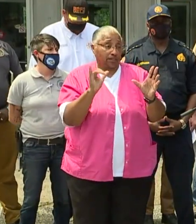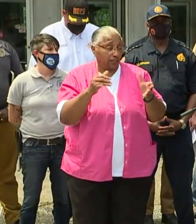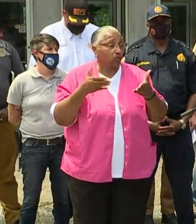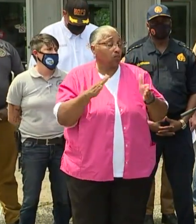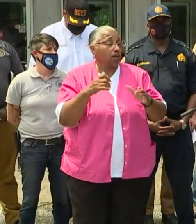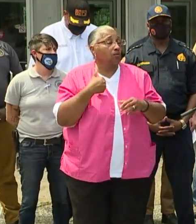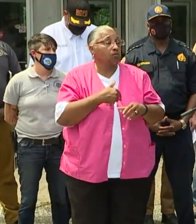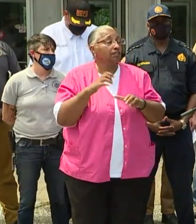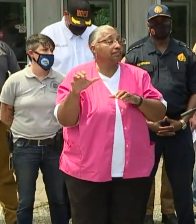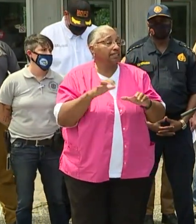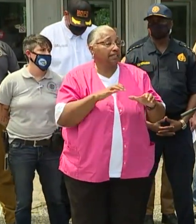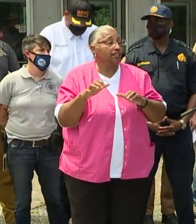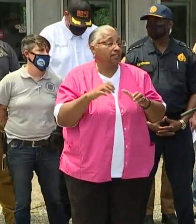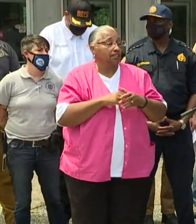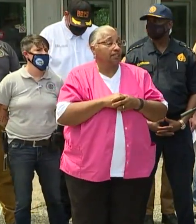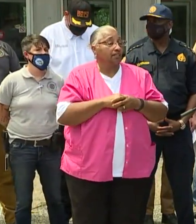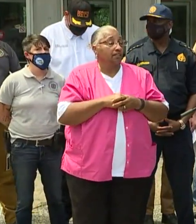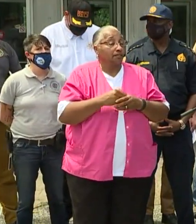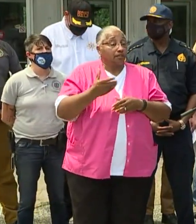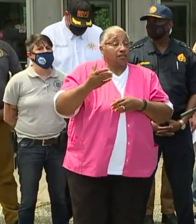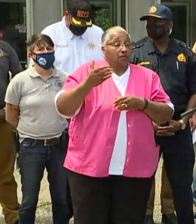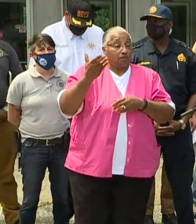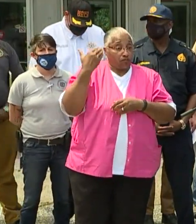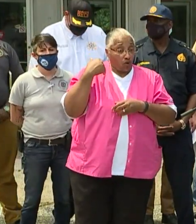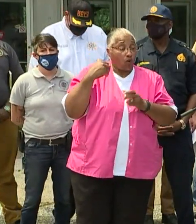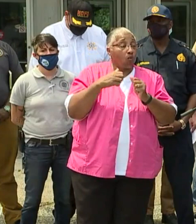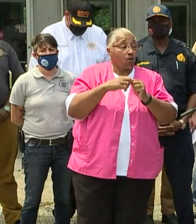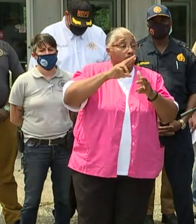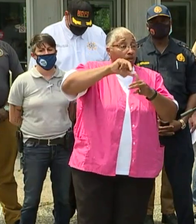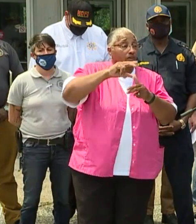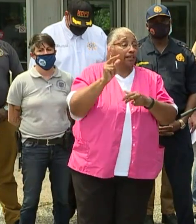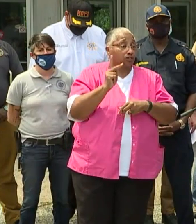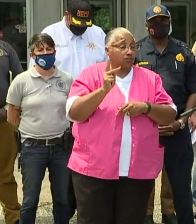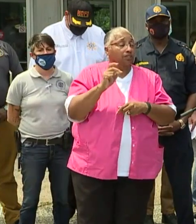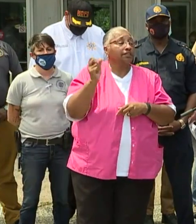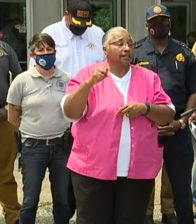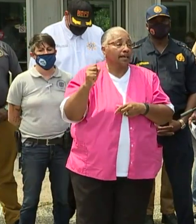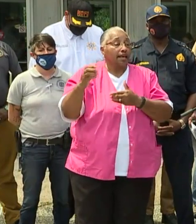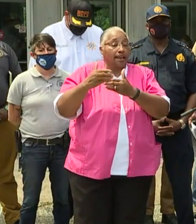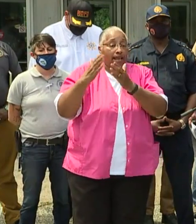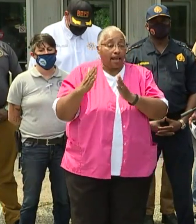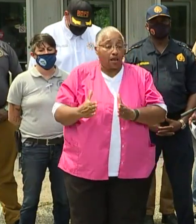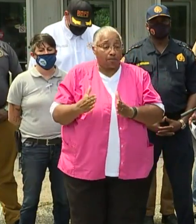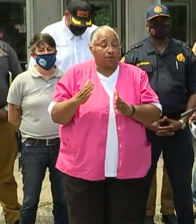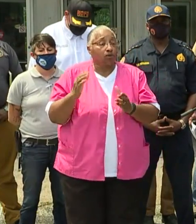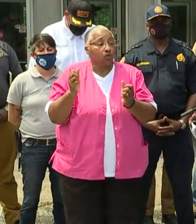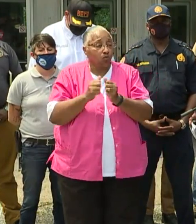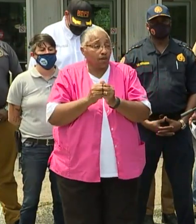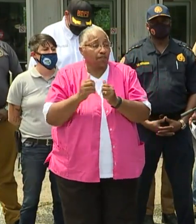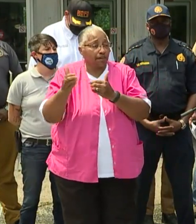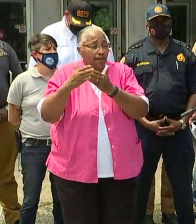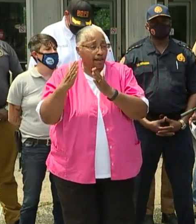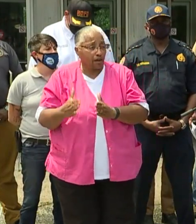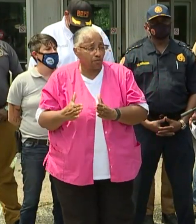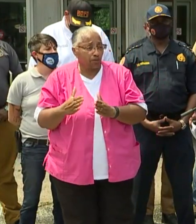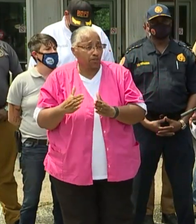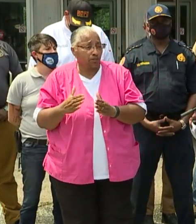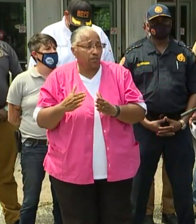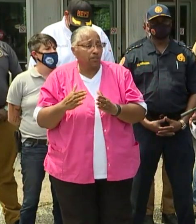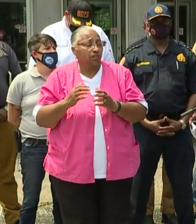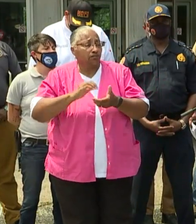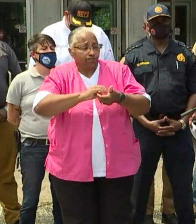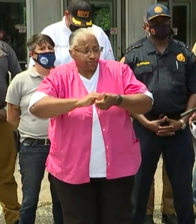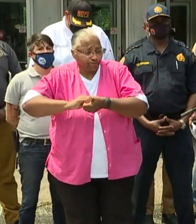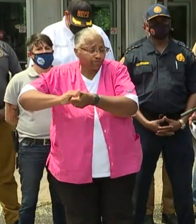it, even in the aftermath of Katrina. Neighbor to neighbor, shoulder to shoulder, working in